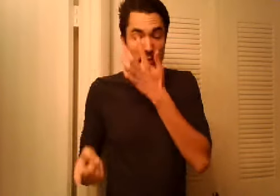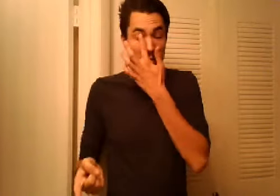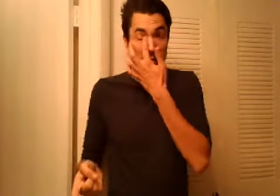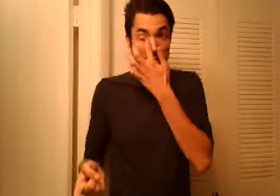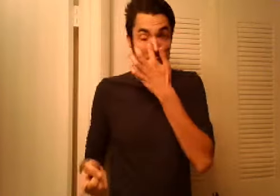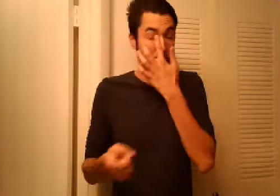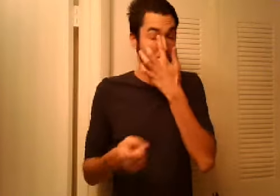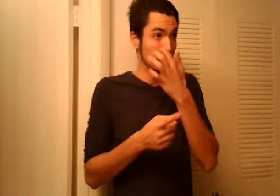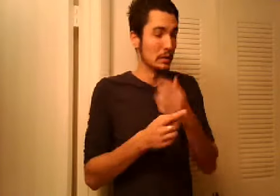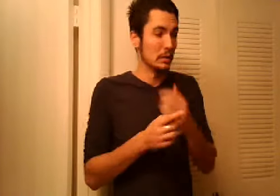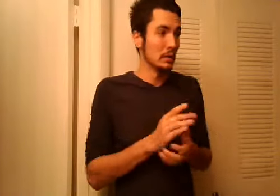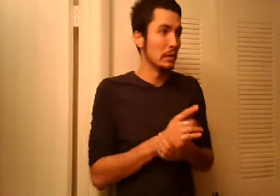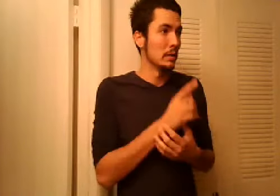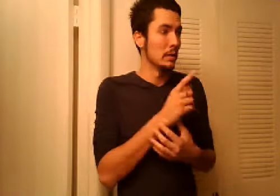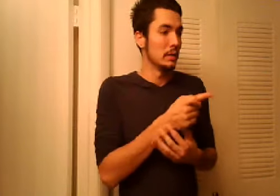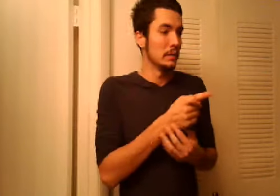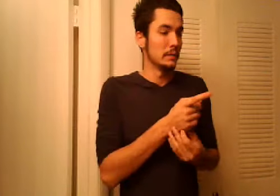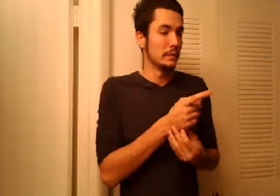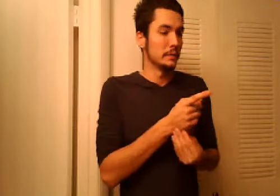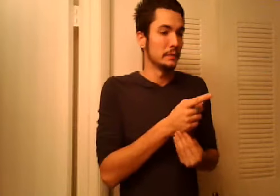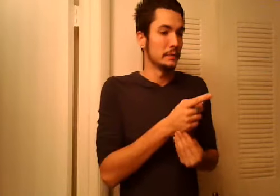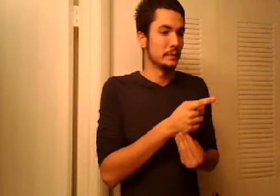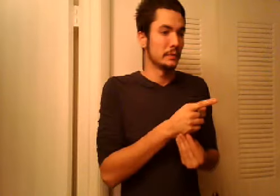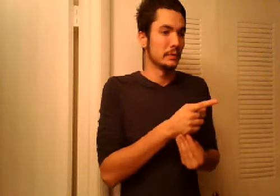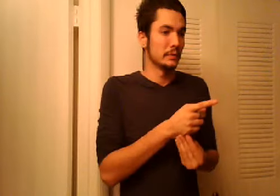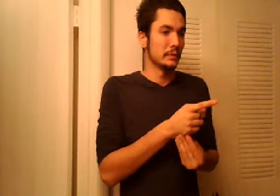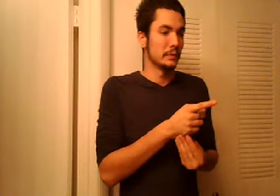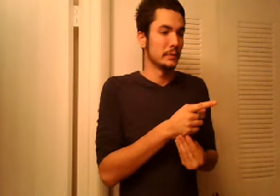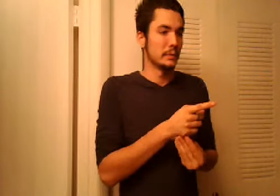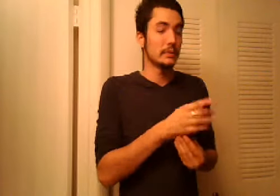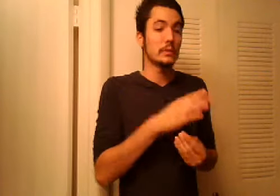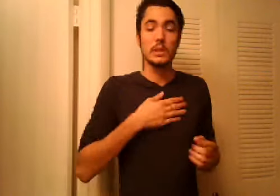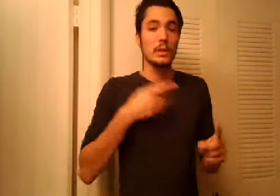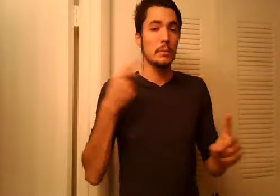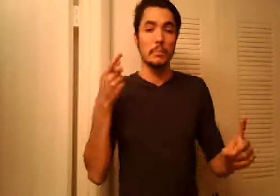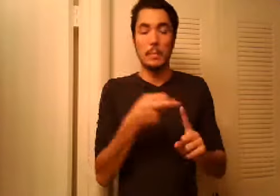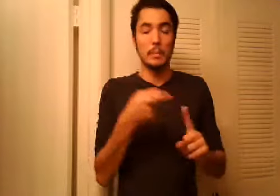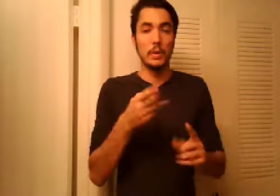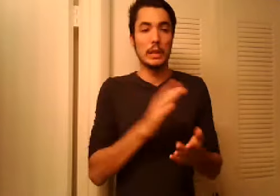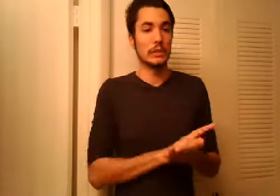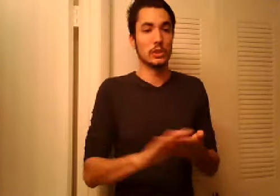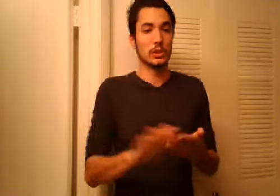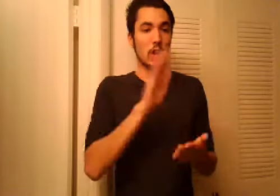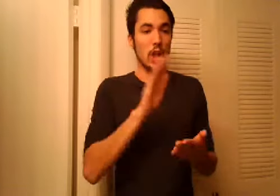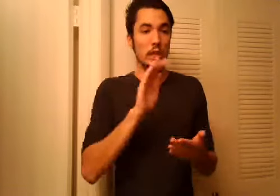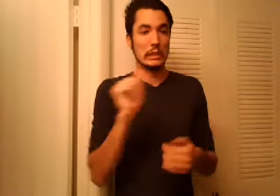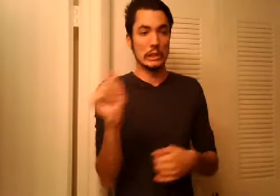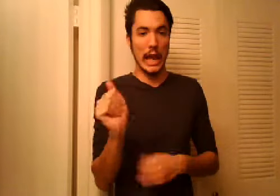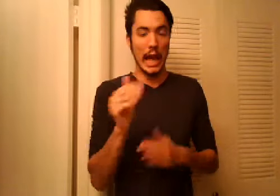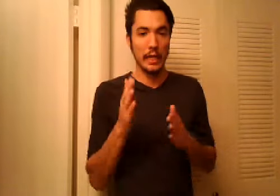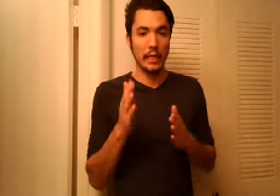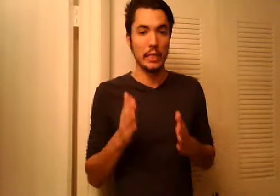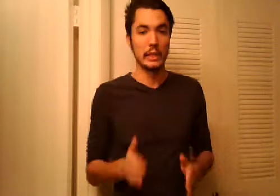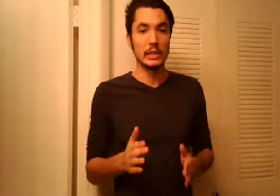Yes. Right. My point is that college athletes fit into, right, the economic structure of